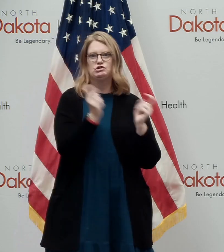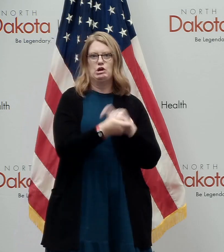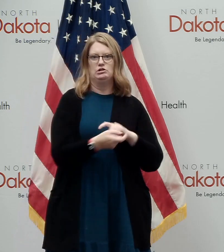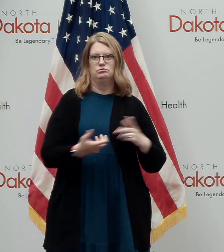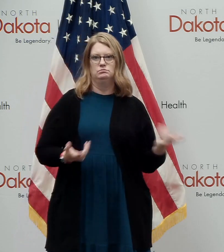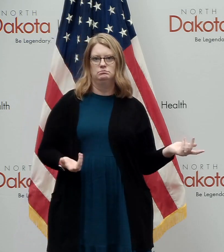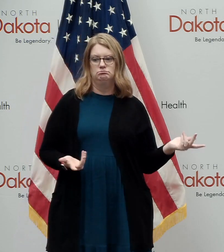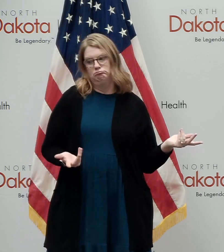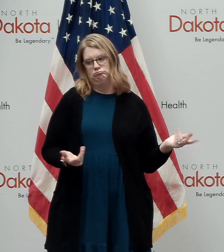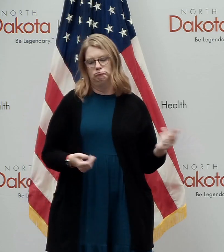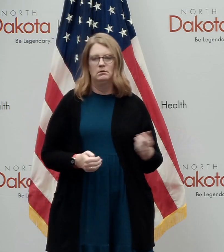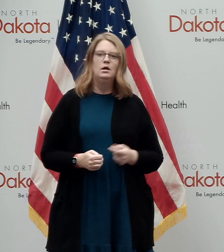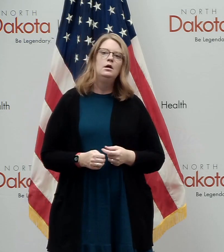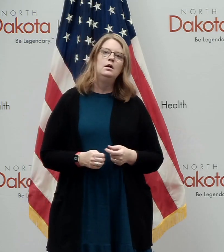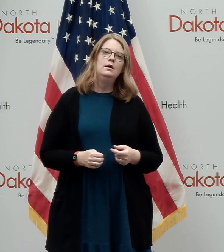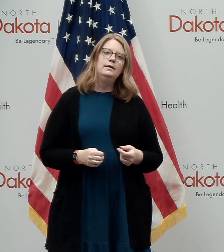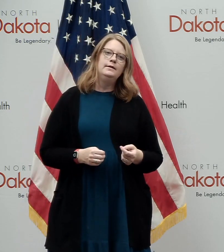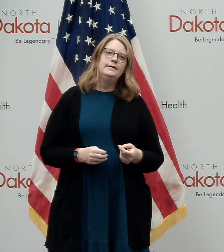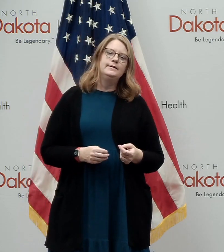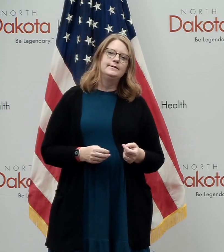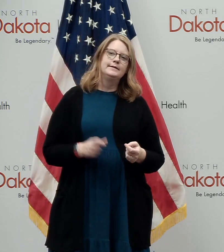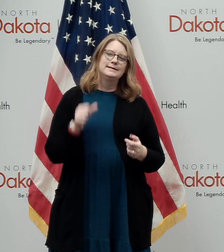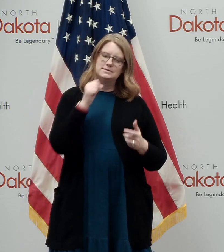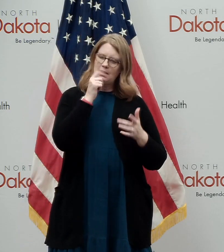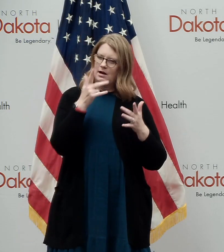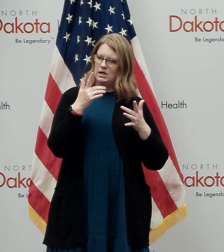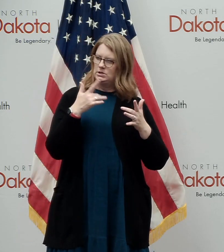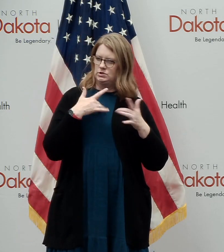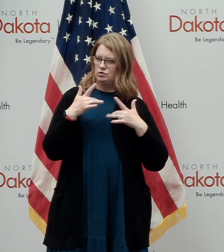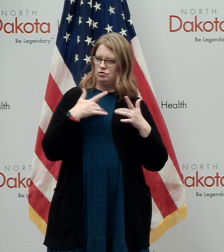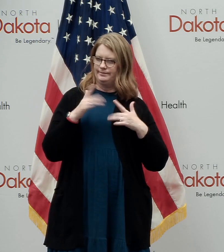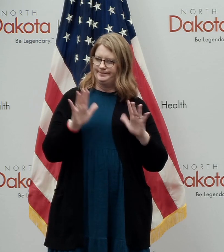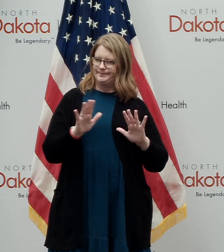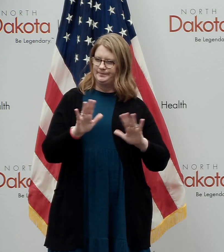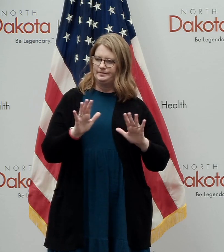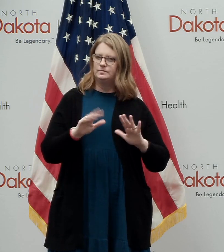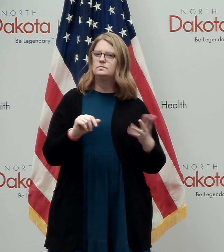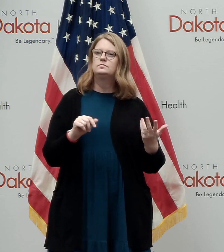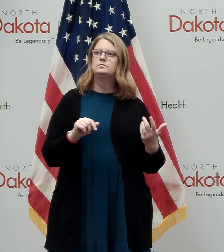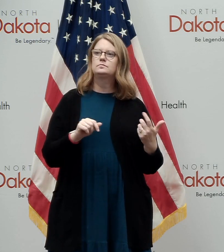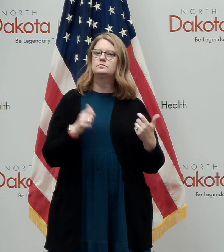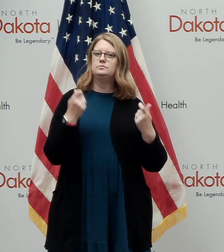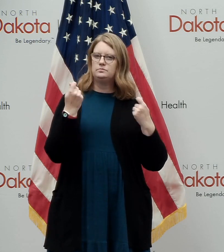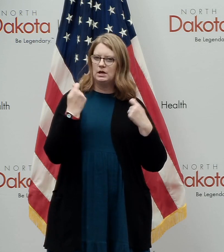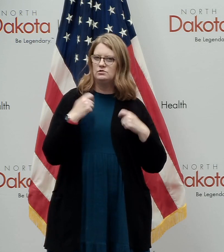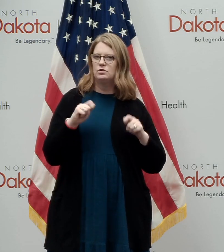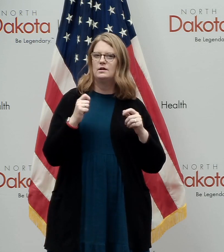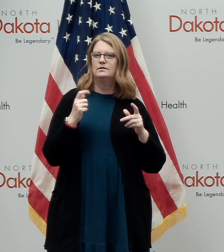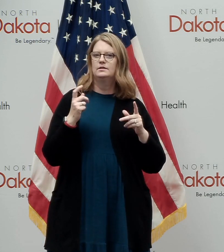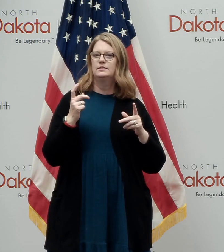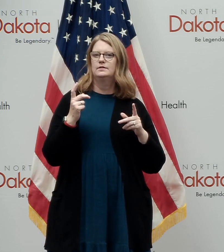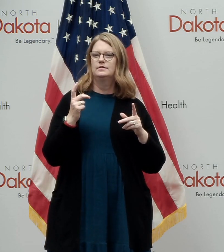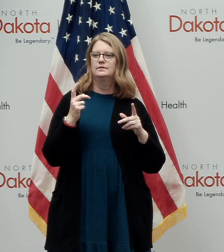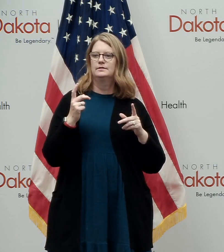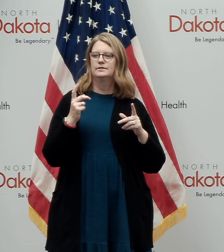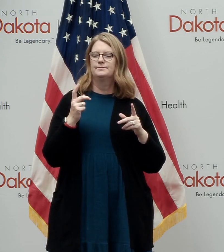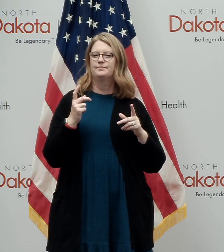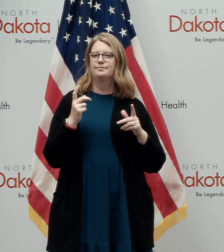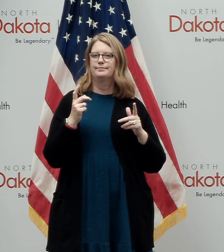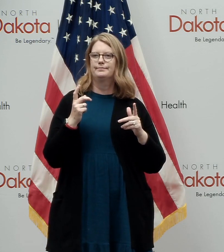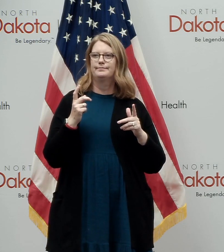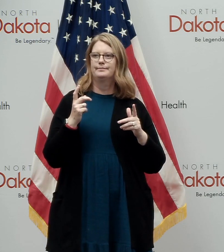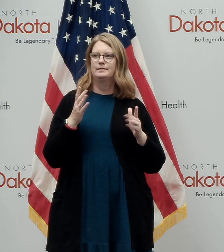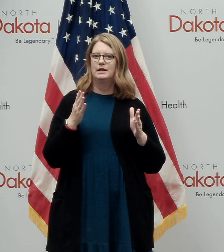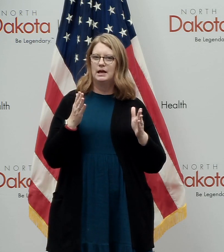not I wouldn't call it a concern. Again, we're trying to navigate to where we can get the highest amount of engagement